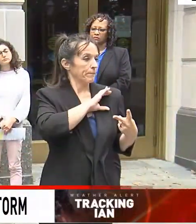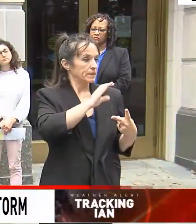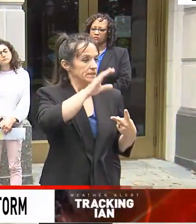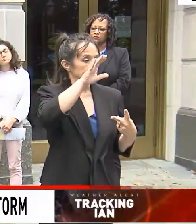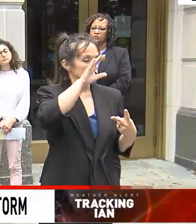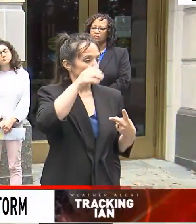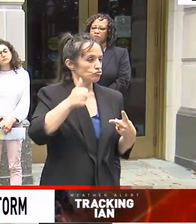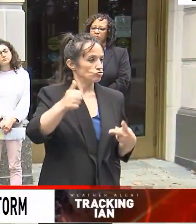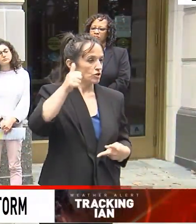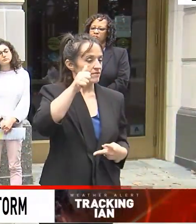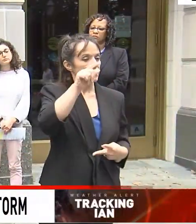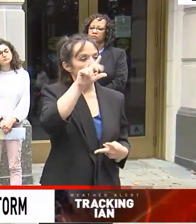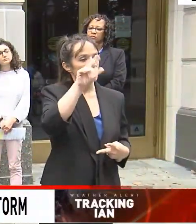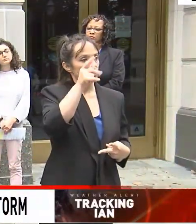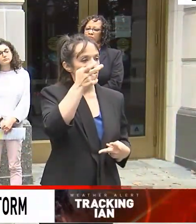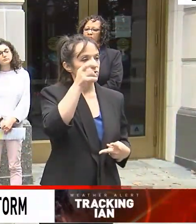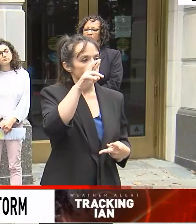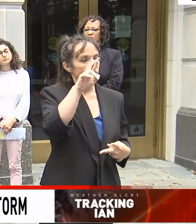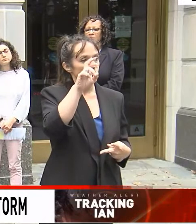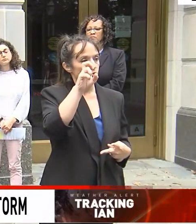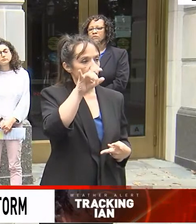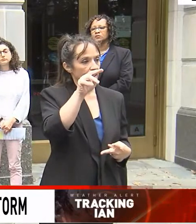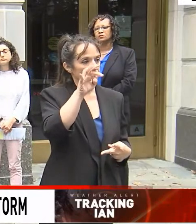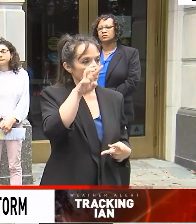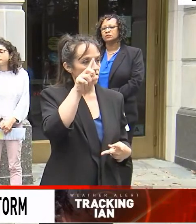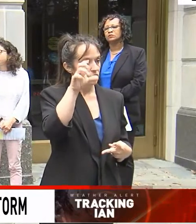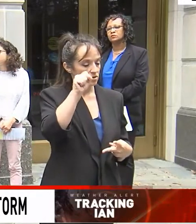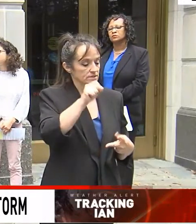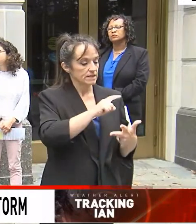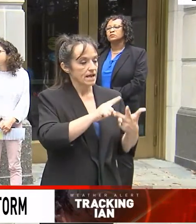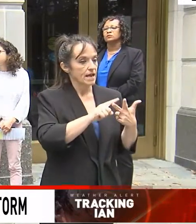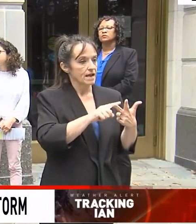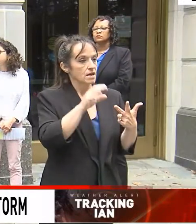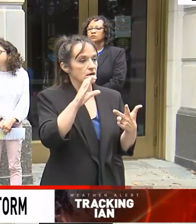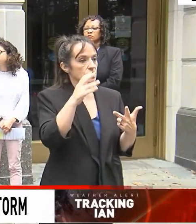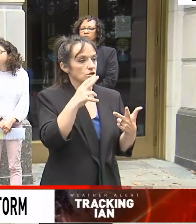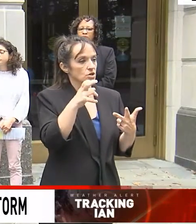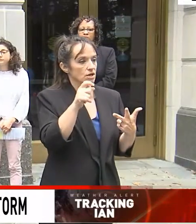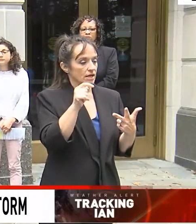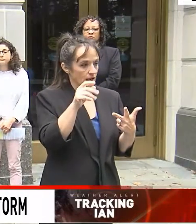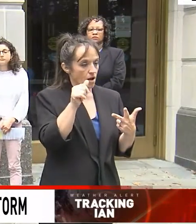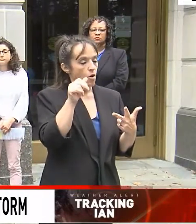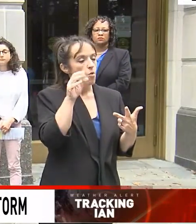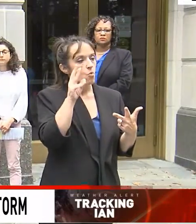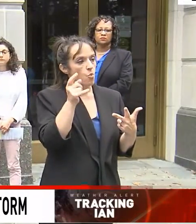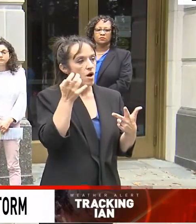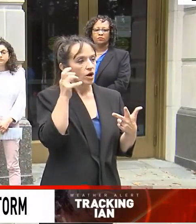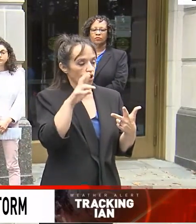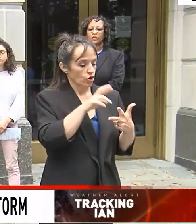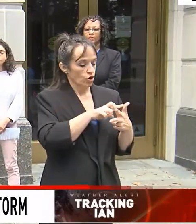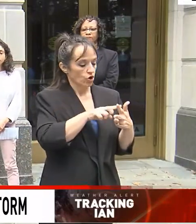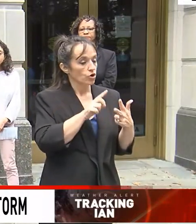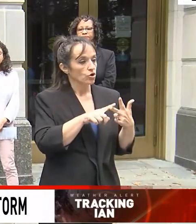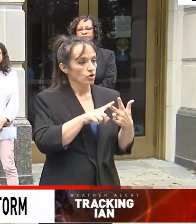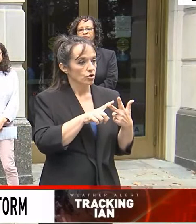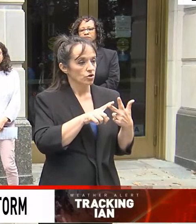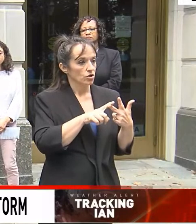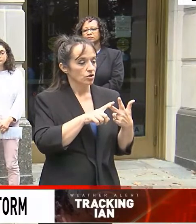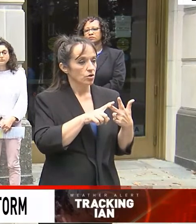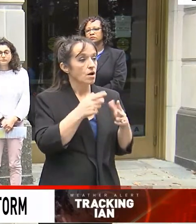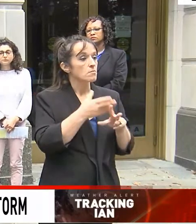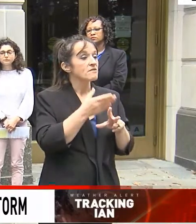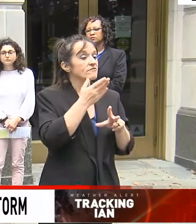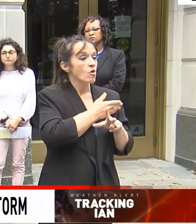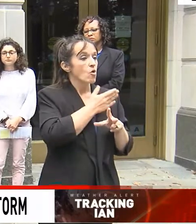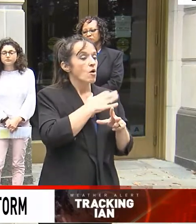Luther Reynolds, and Deputy Chief Cheeto Walker is here with him as well. But before they